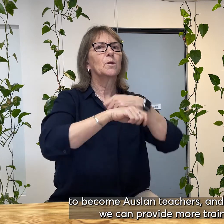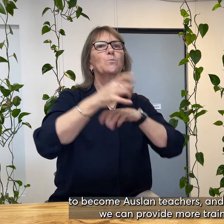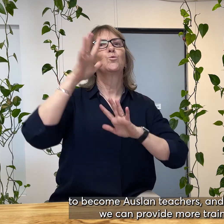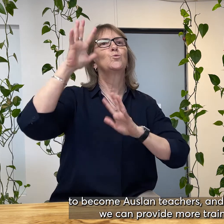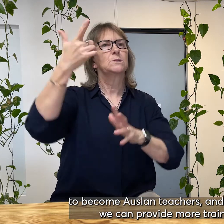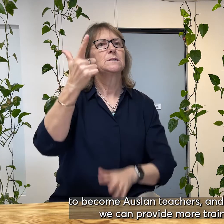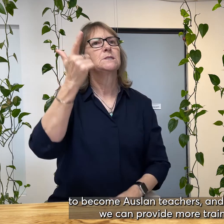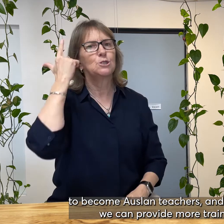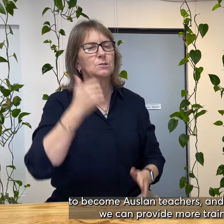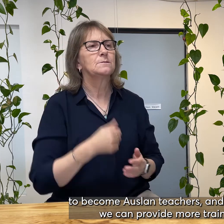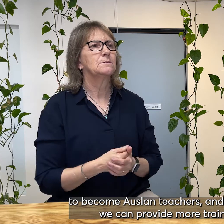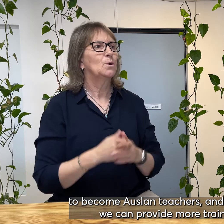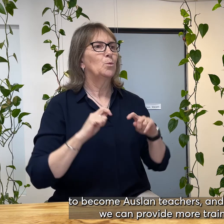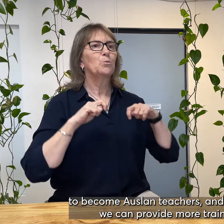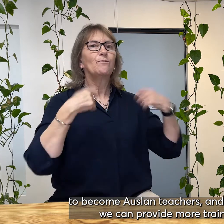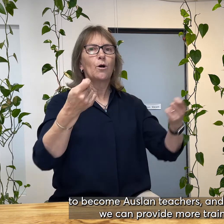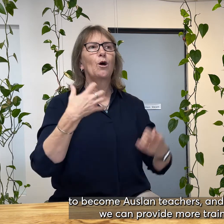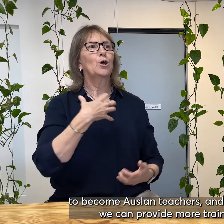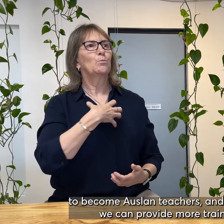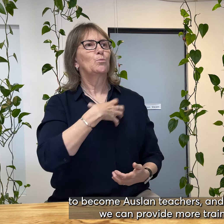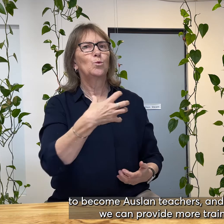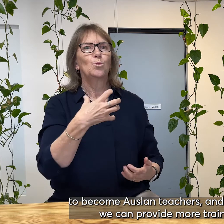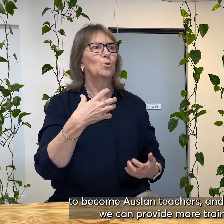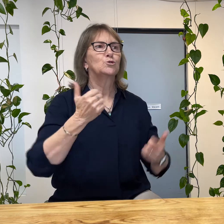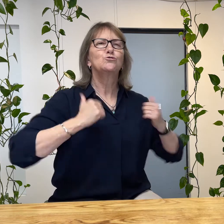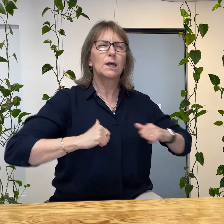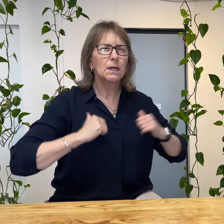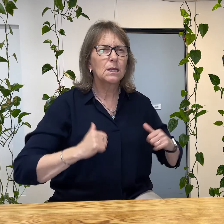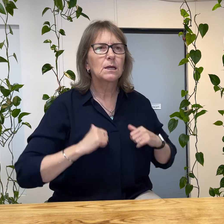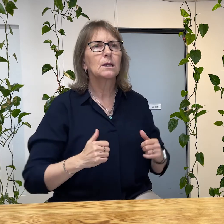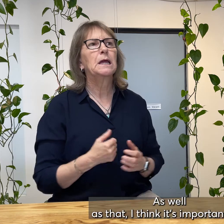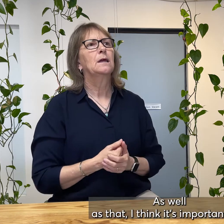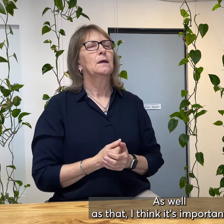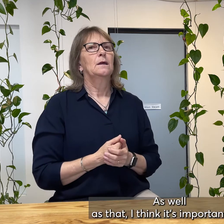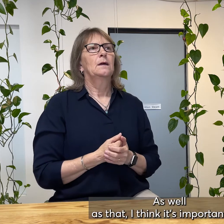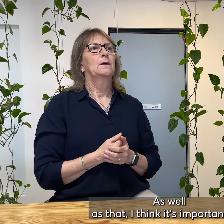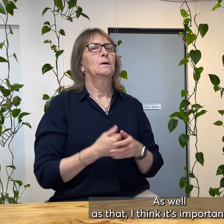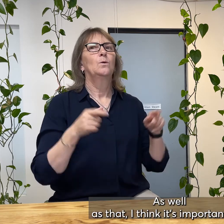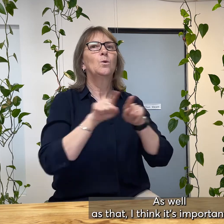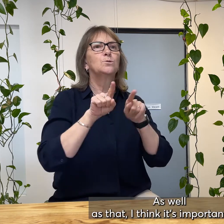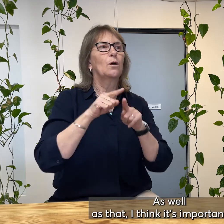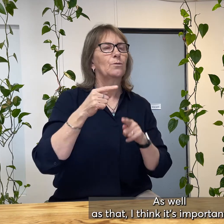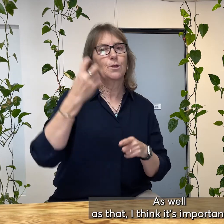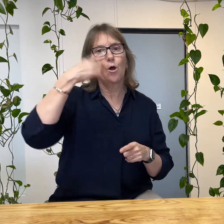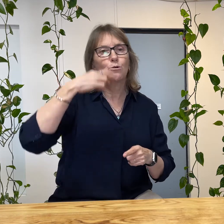Auslan teachers, and therefore we can provide more training. As well as that, I think it's important